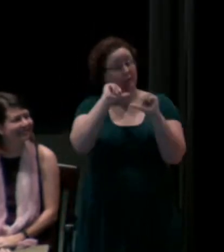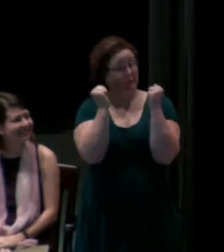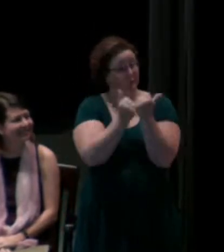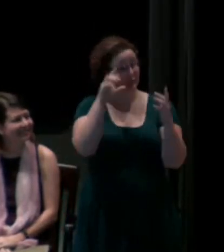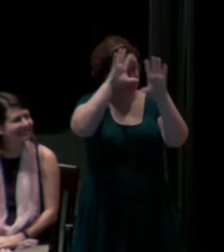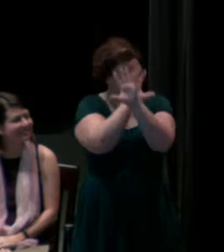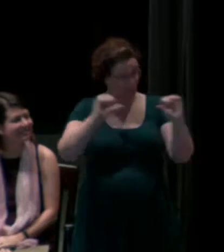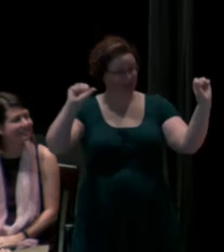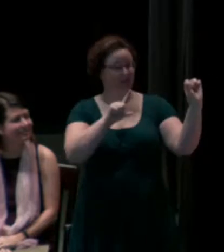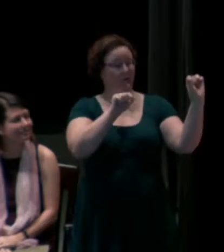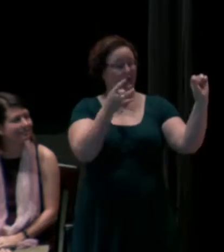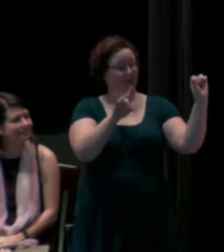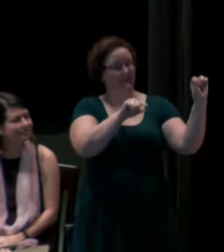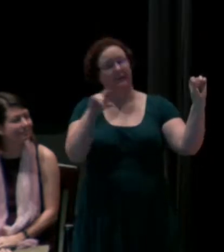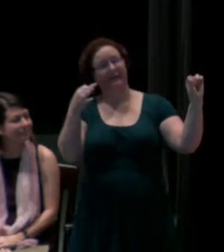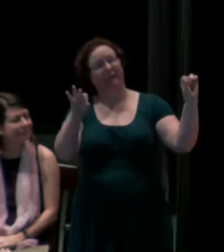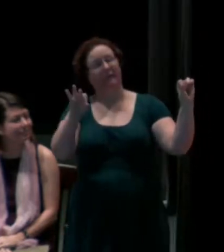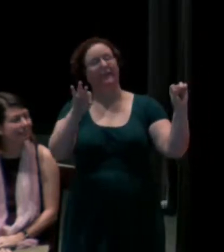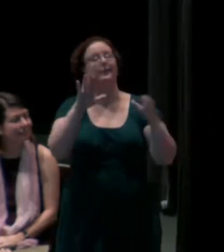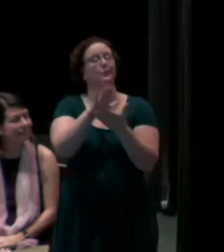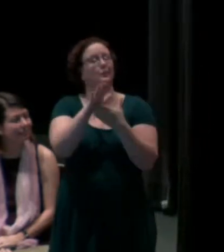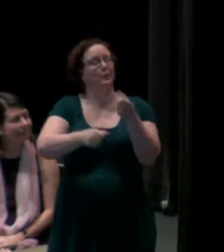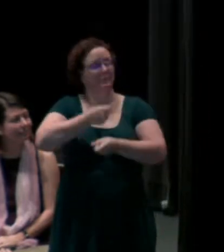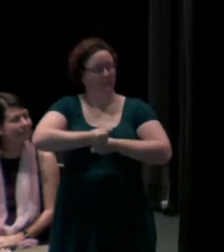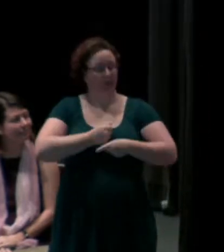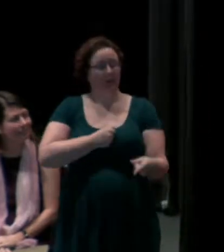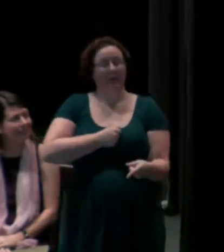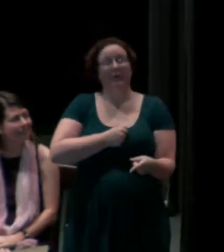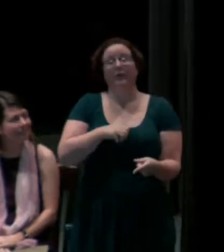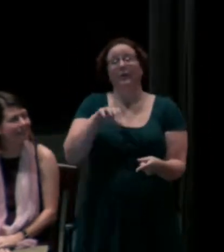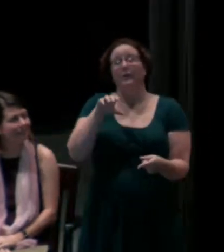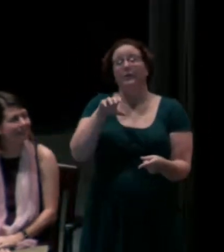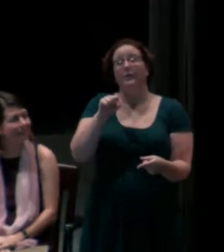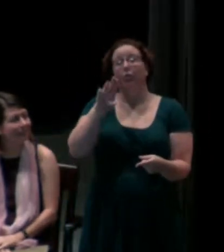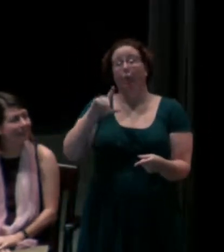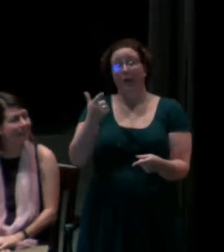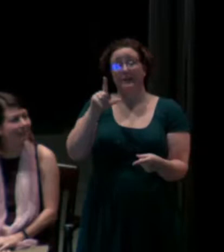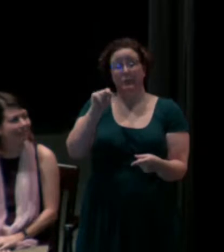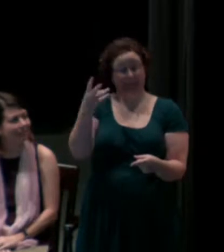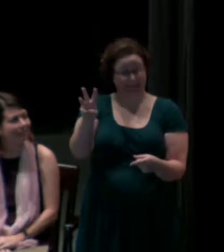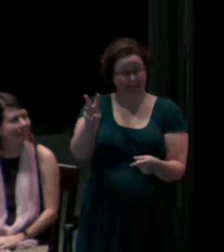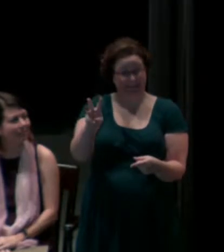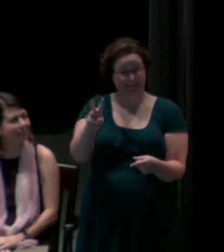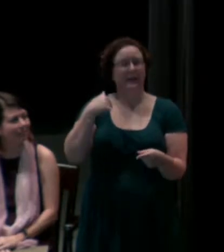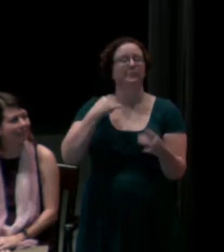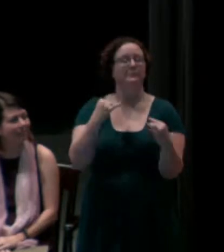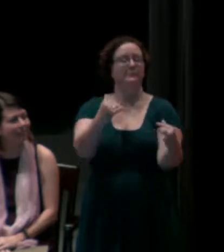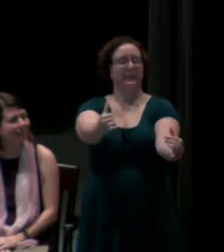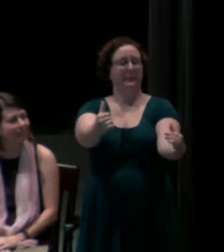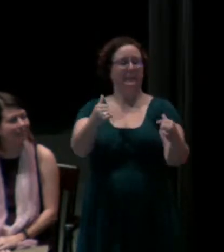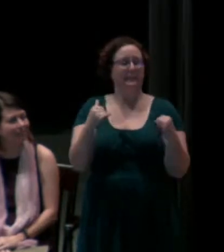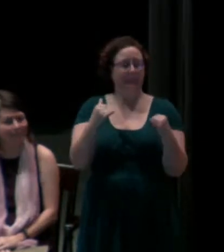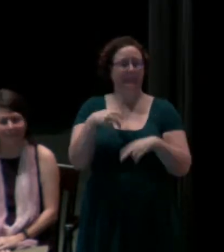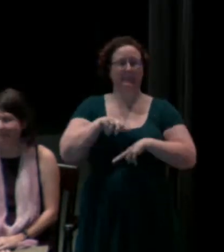2018-2019 school year. On Saturday, August 20th, 2016, I was exactly where you are, sitting in